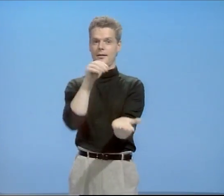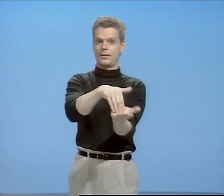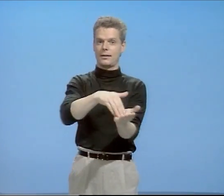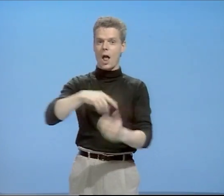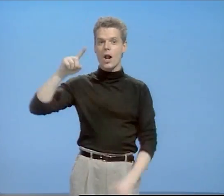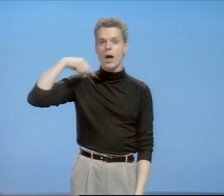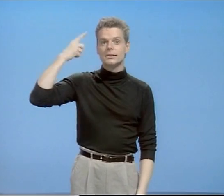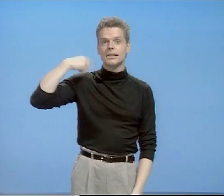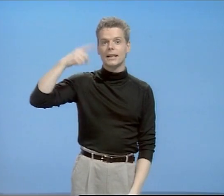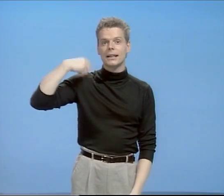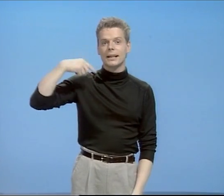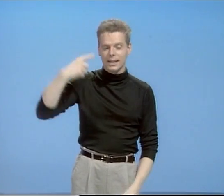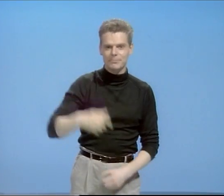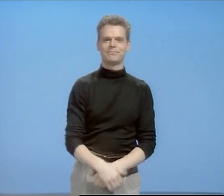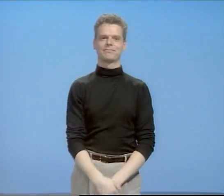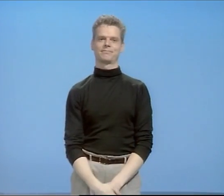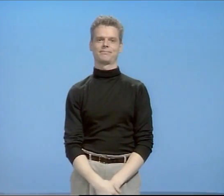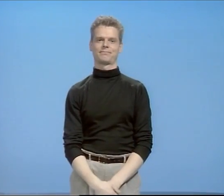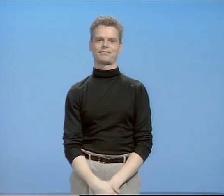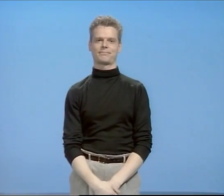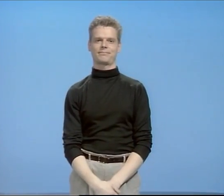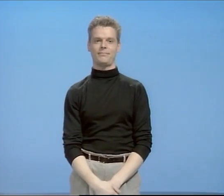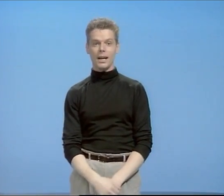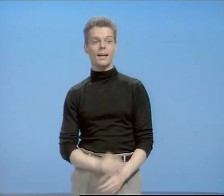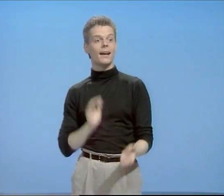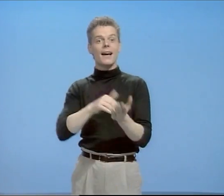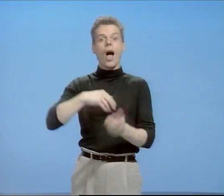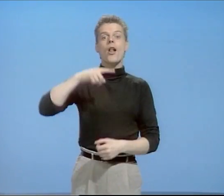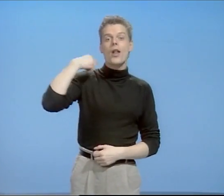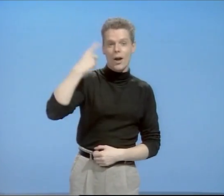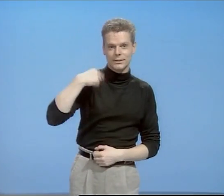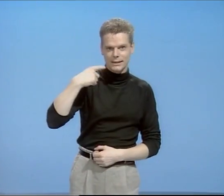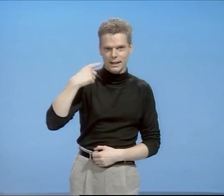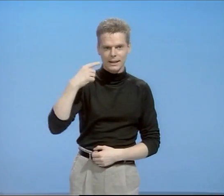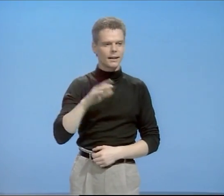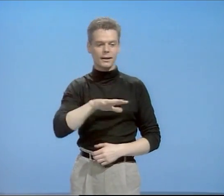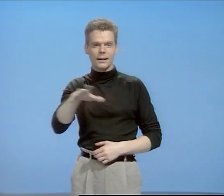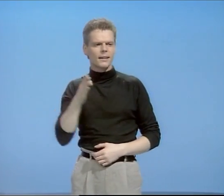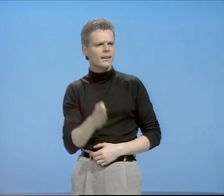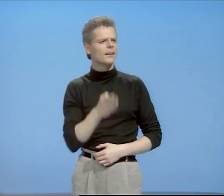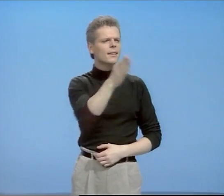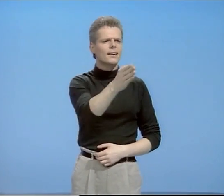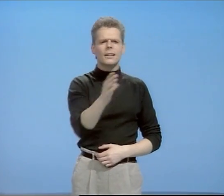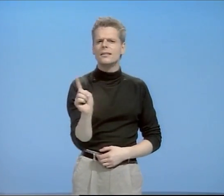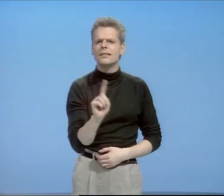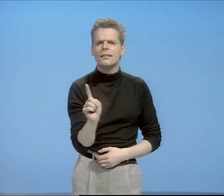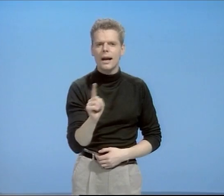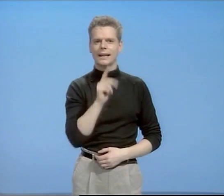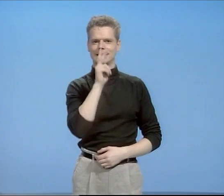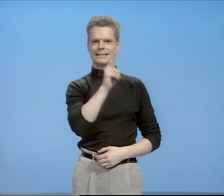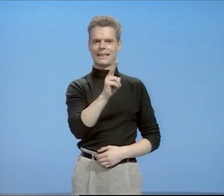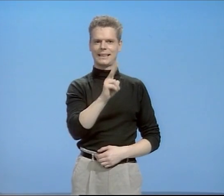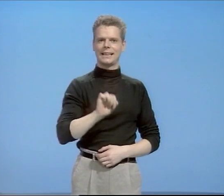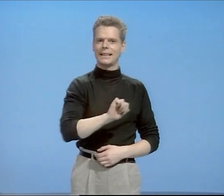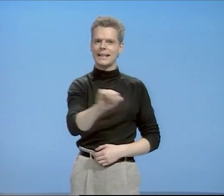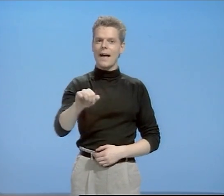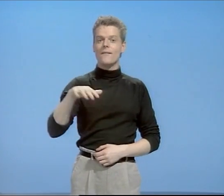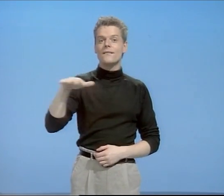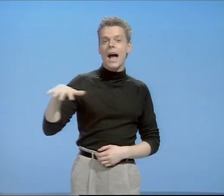speed till they arrived in London. And the reason for this journey to London was to go and see their daughter's